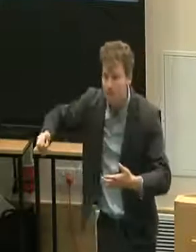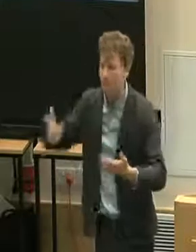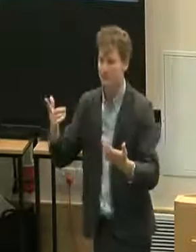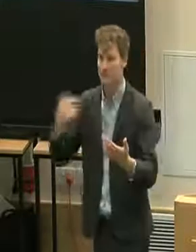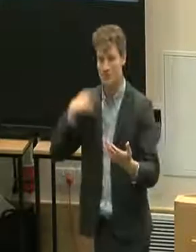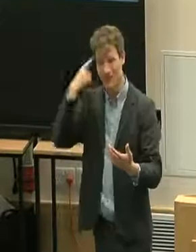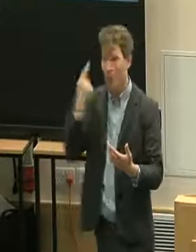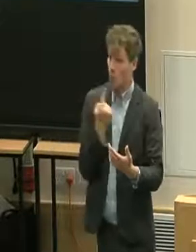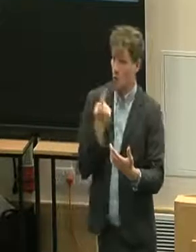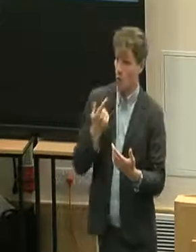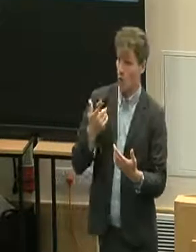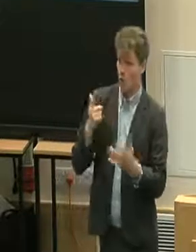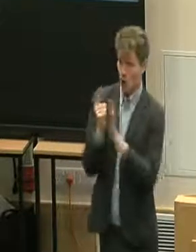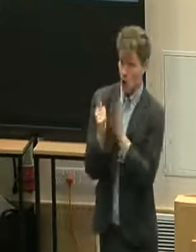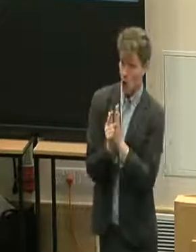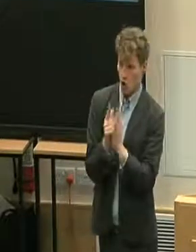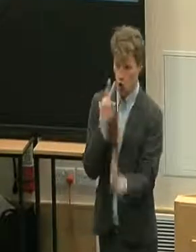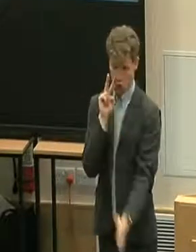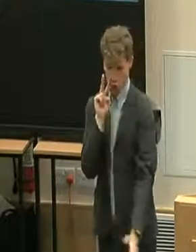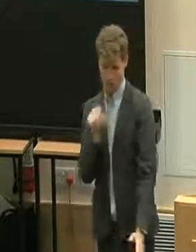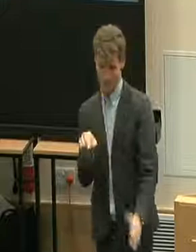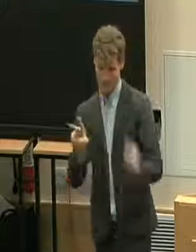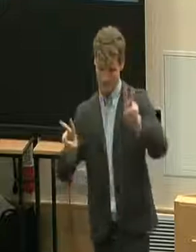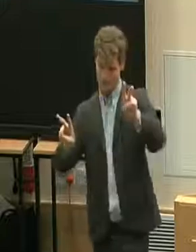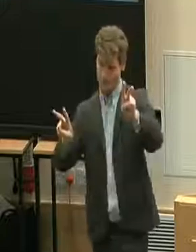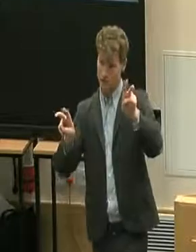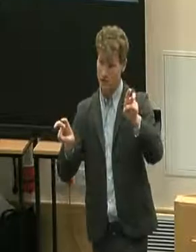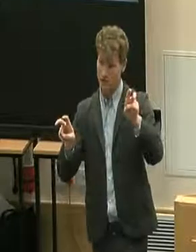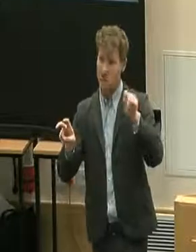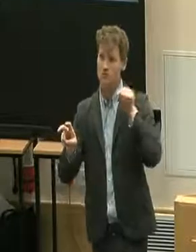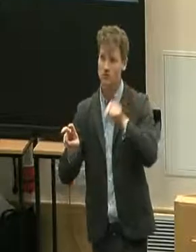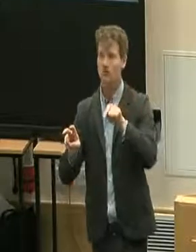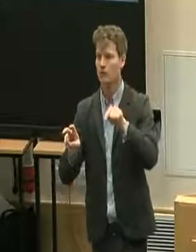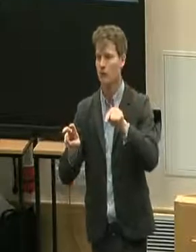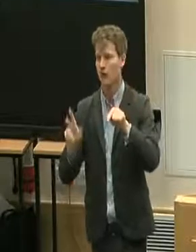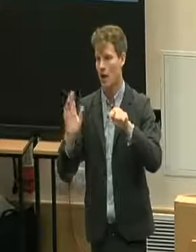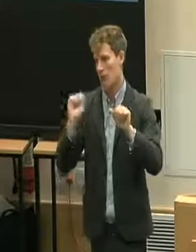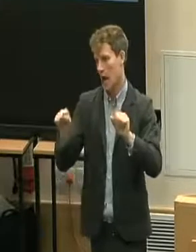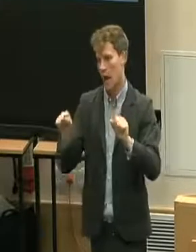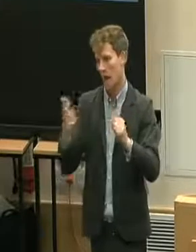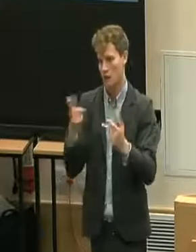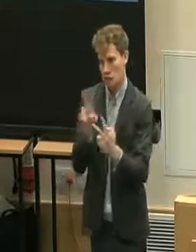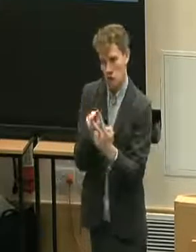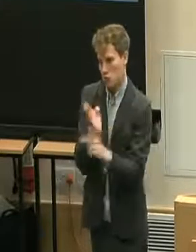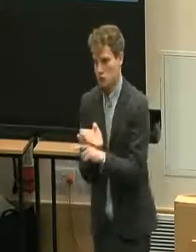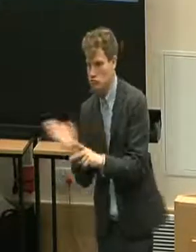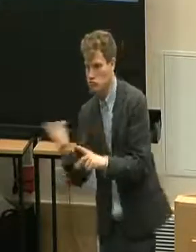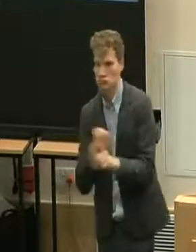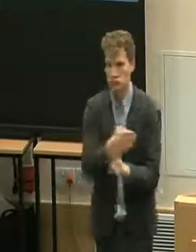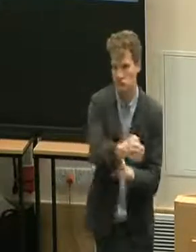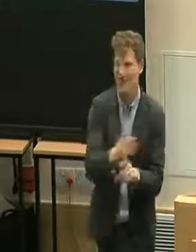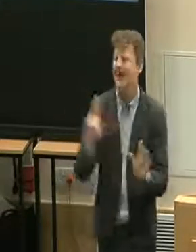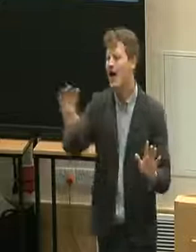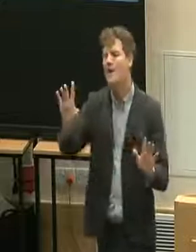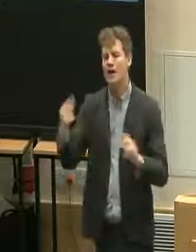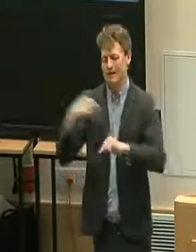at that phrase will have at their benefit that kind of understanding. But my question is a different one.